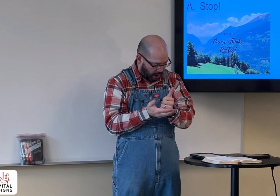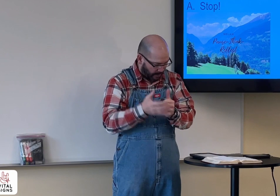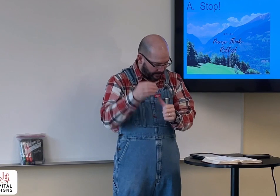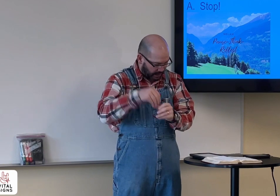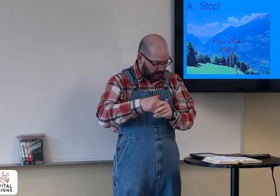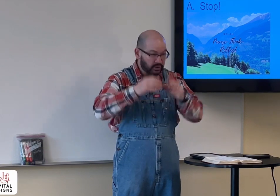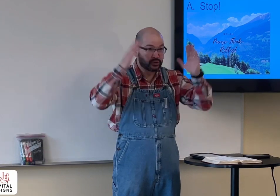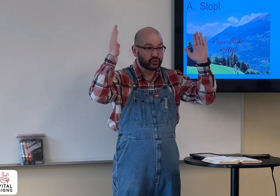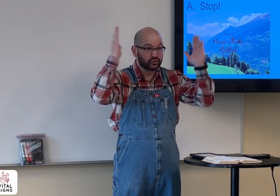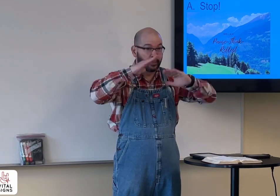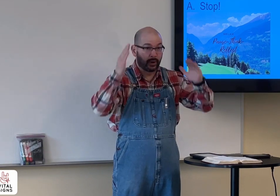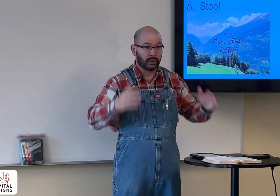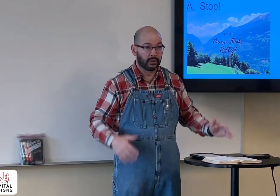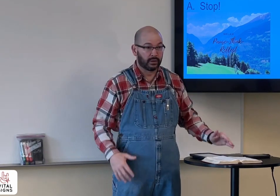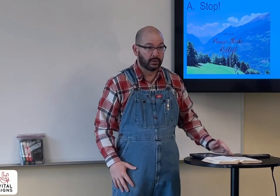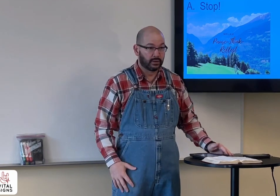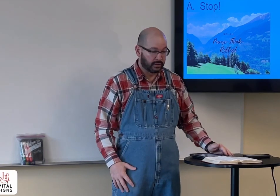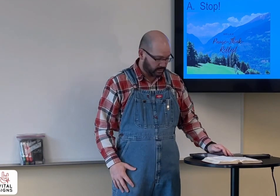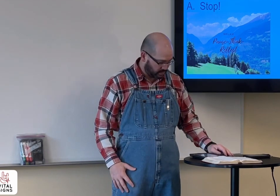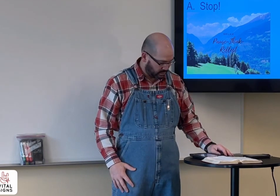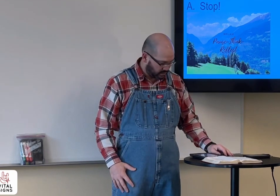help in times of trouble.